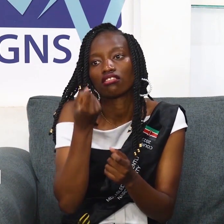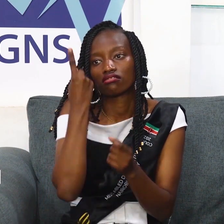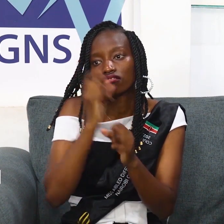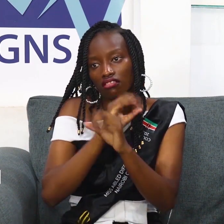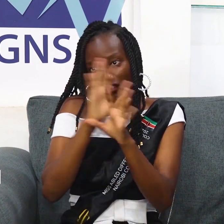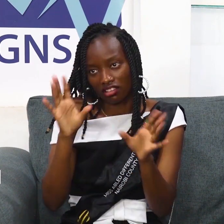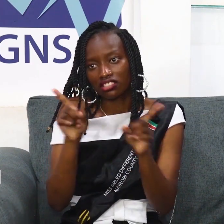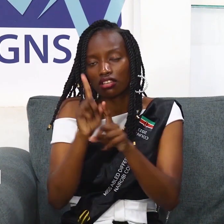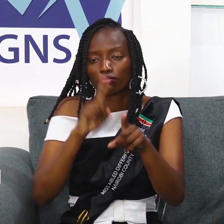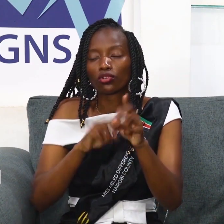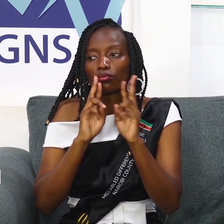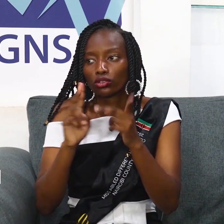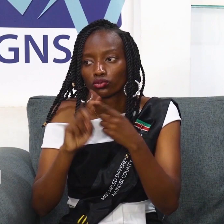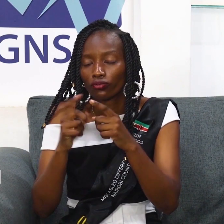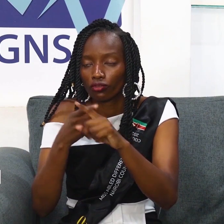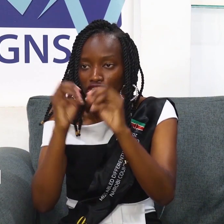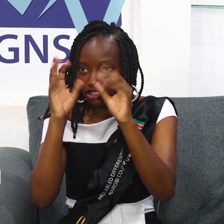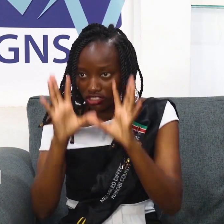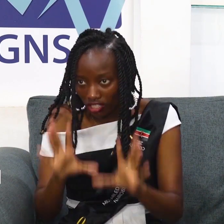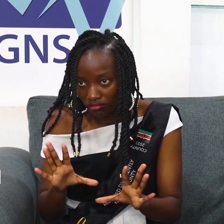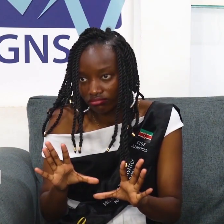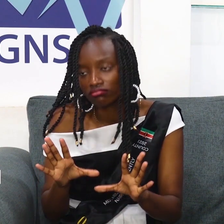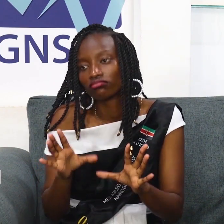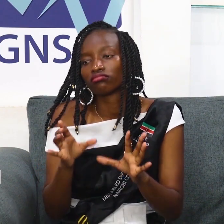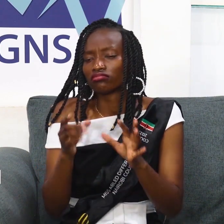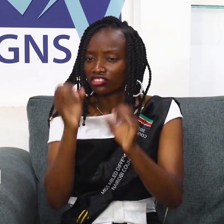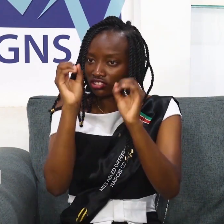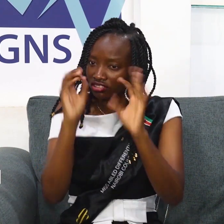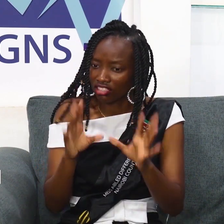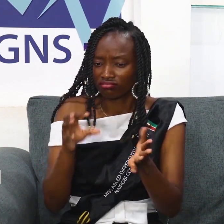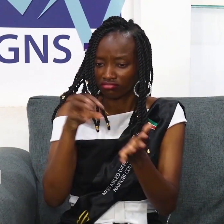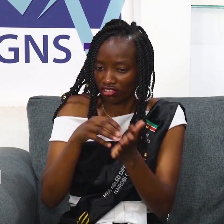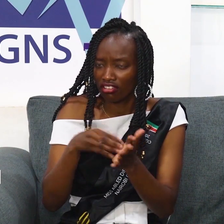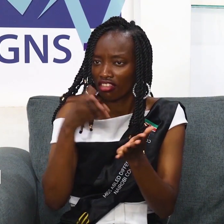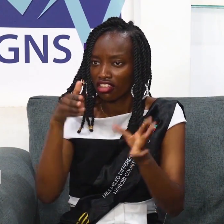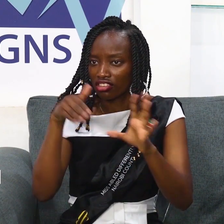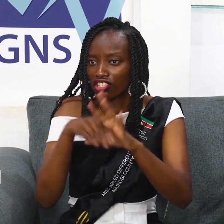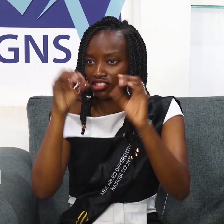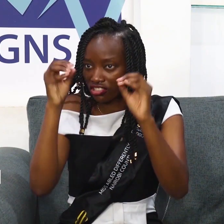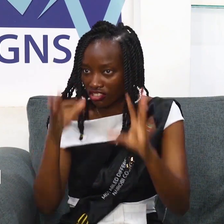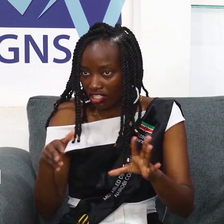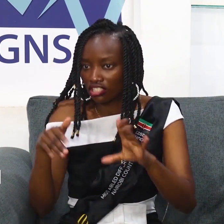an issue with communication, you can have to write it down and make things clear.